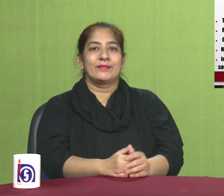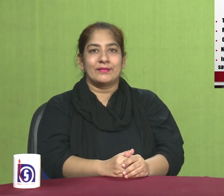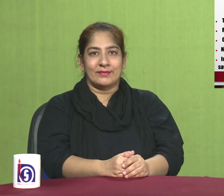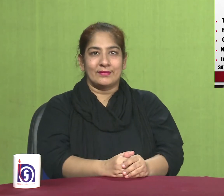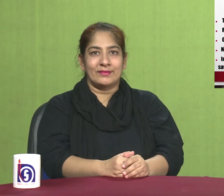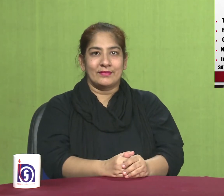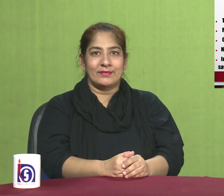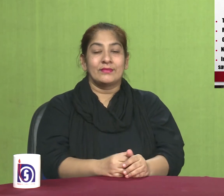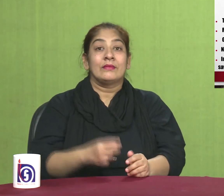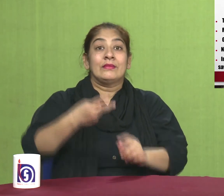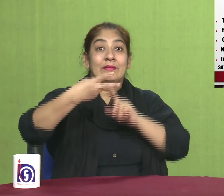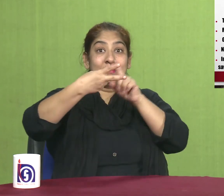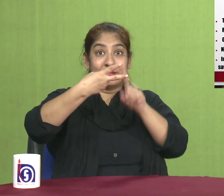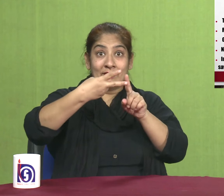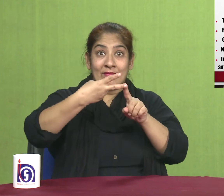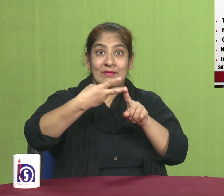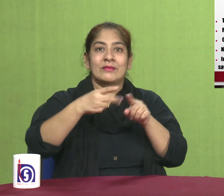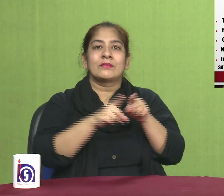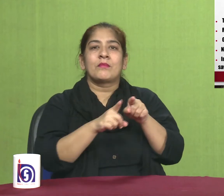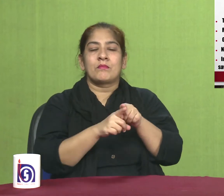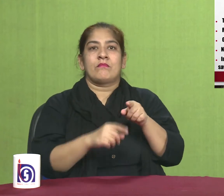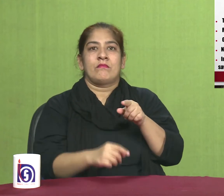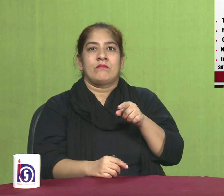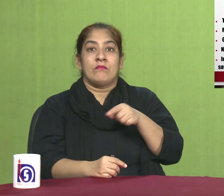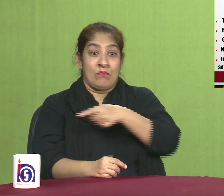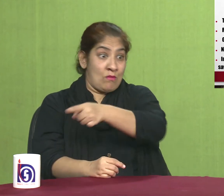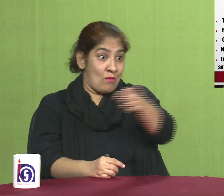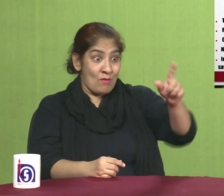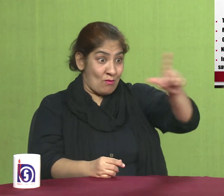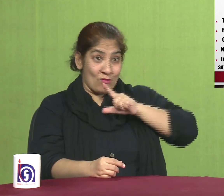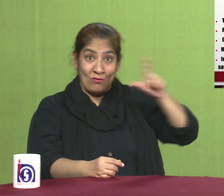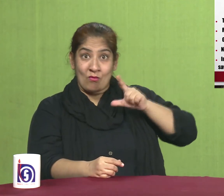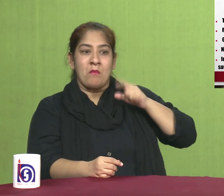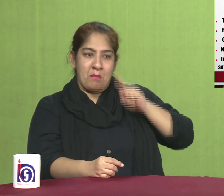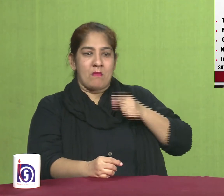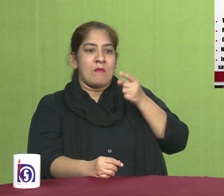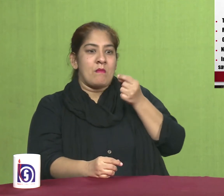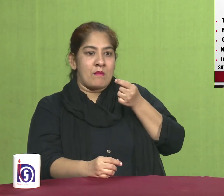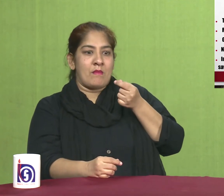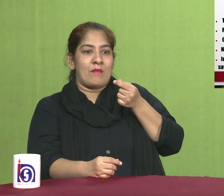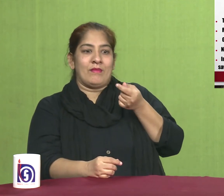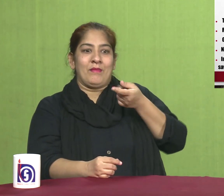secured loans. The second is the return is assured.